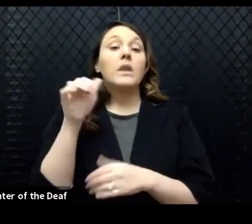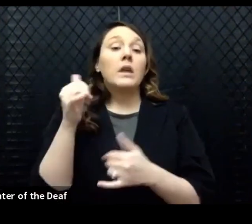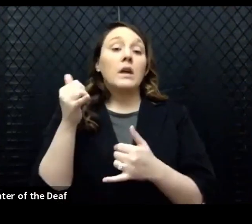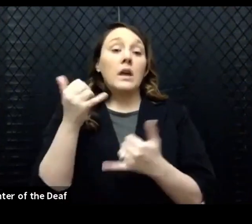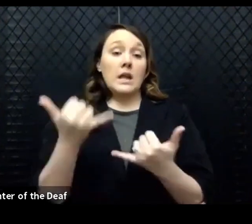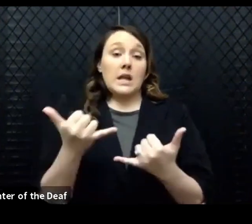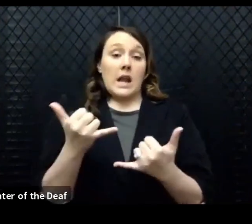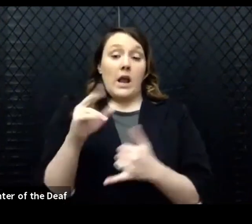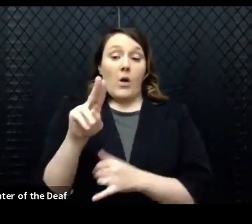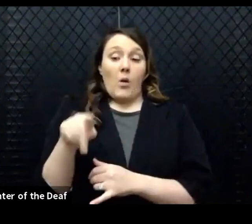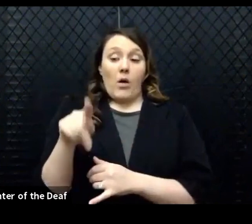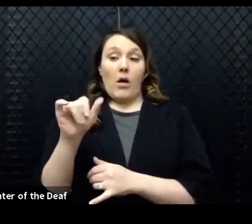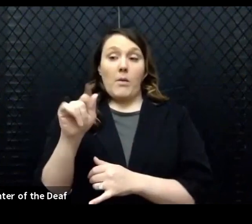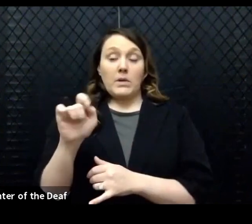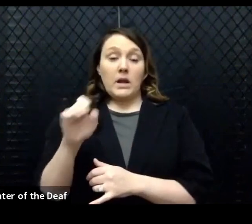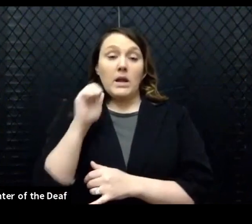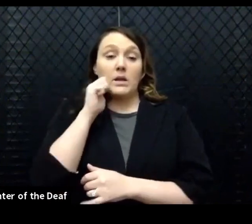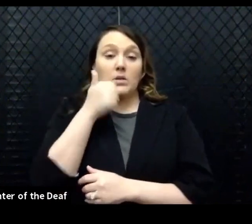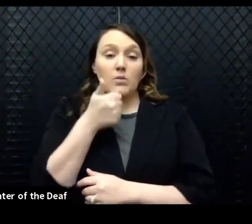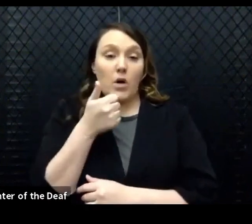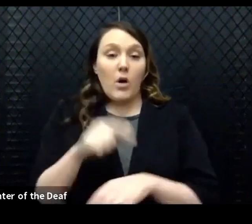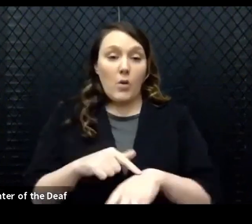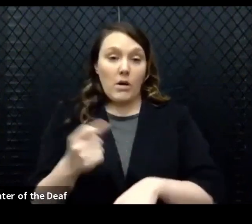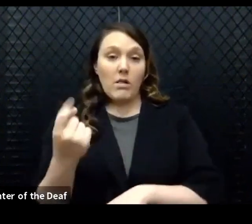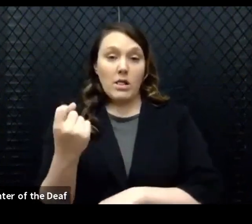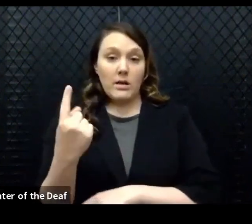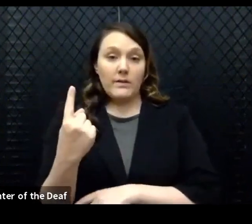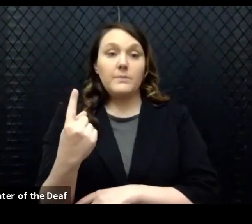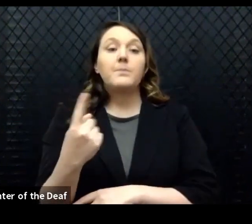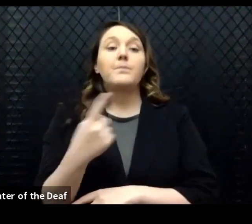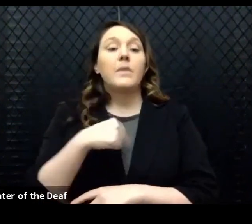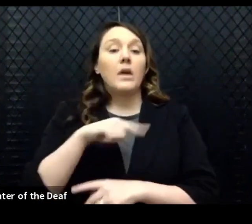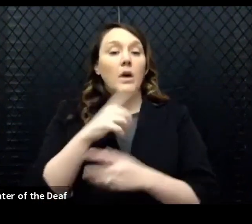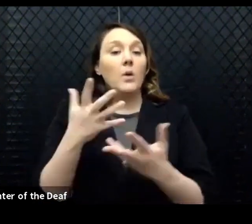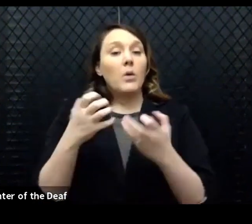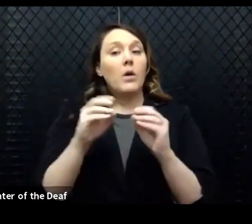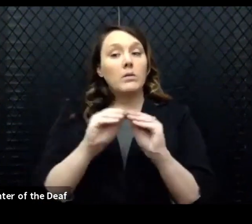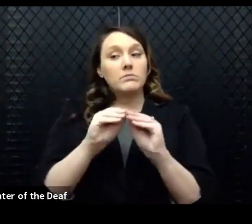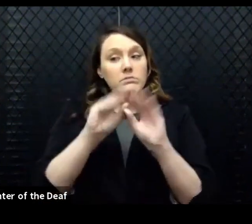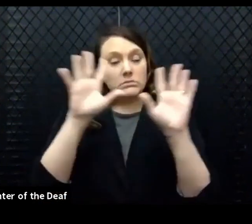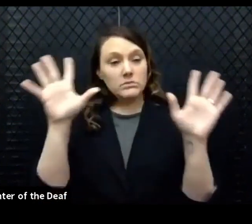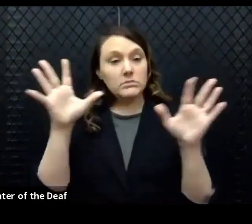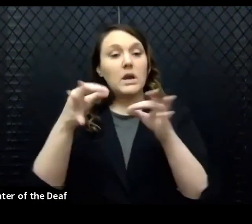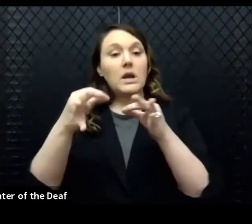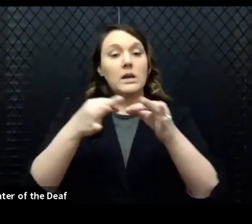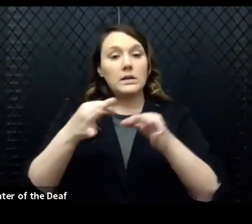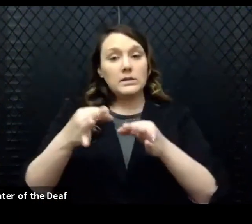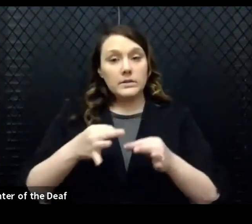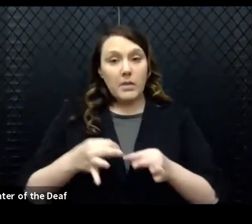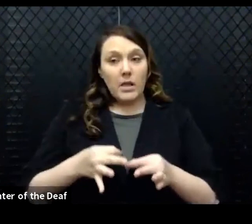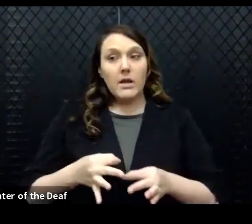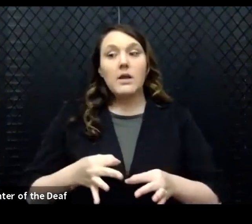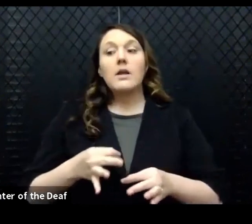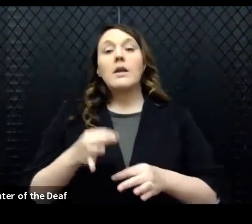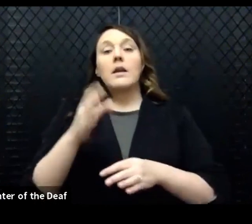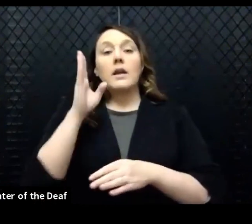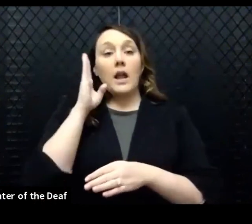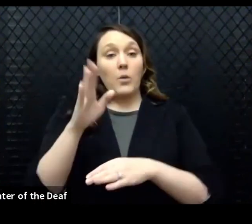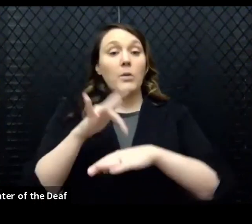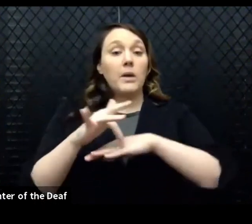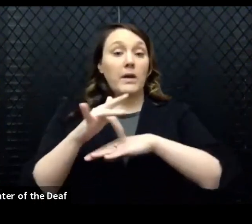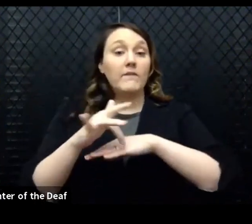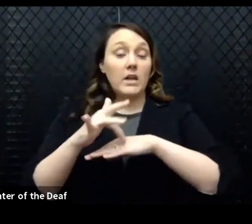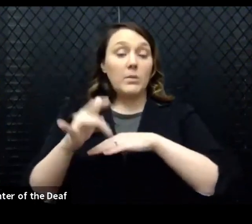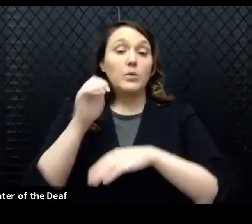to build out our website to provide more information and clarity about the metrics and benchmarks, and some of those clarifications will be available tomorrow